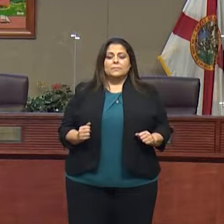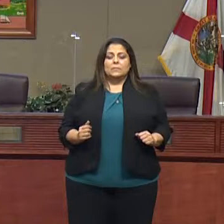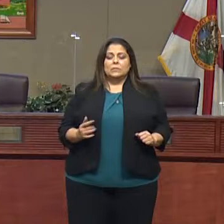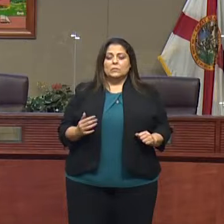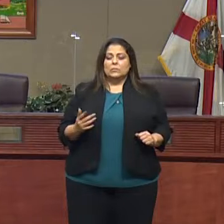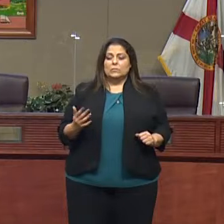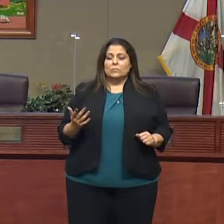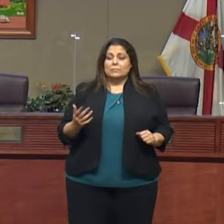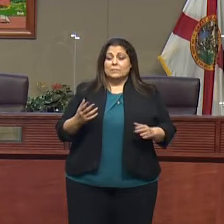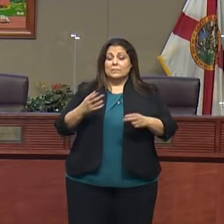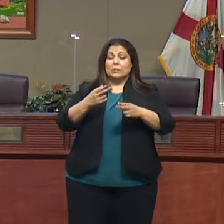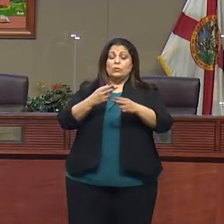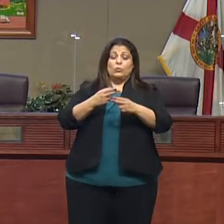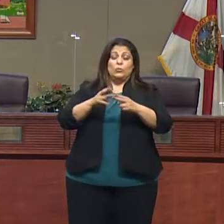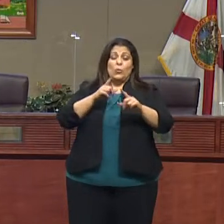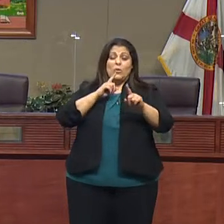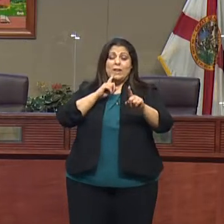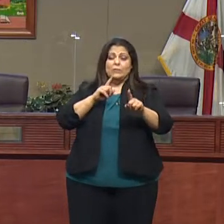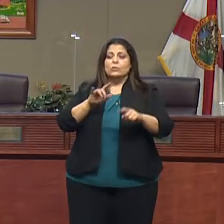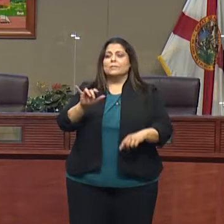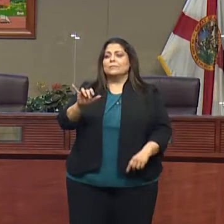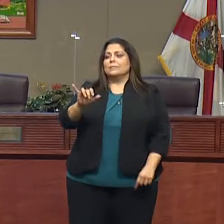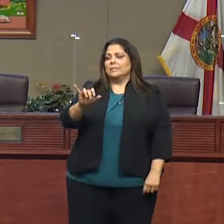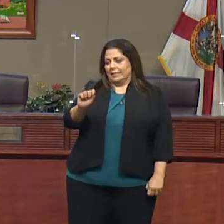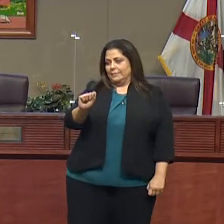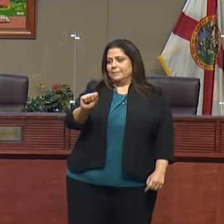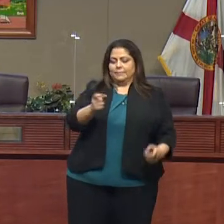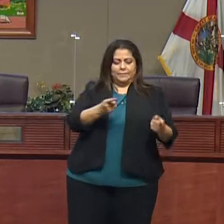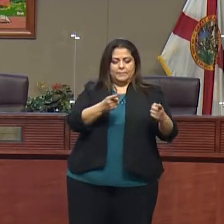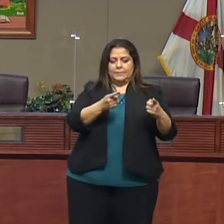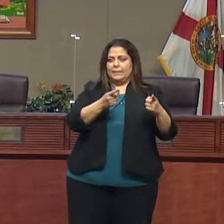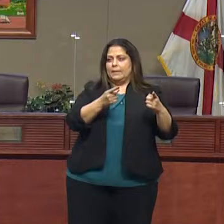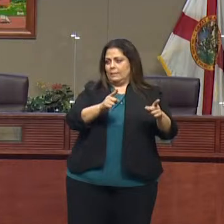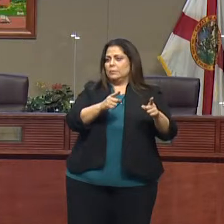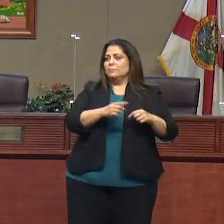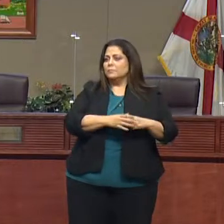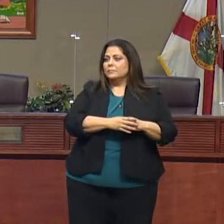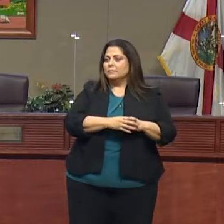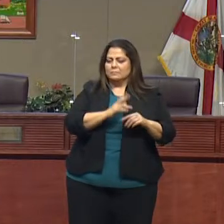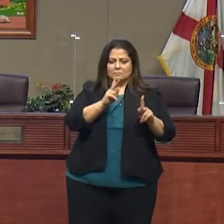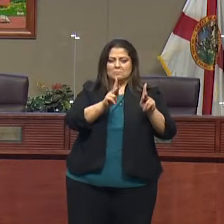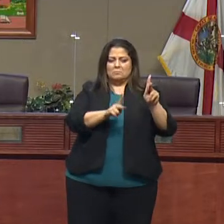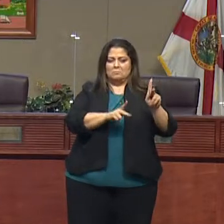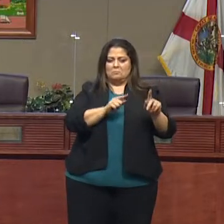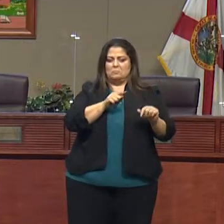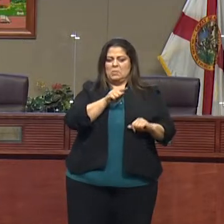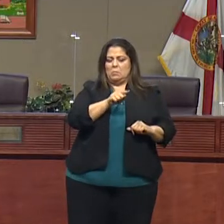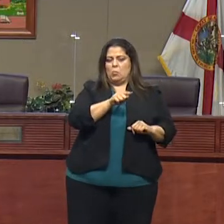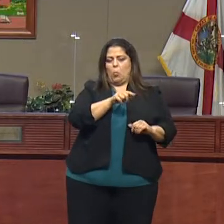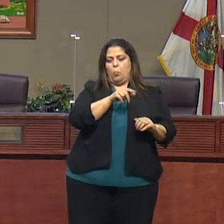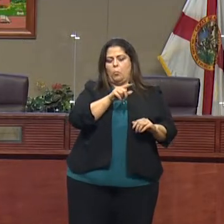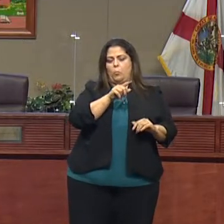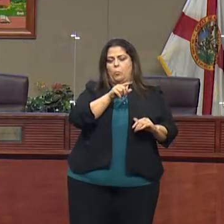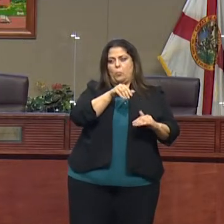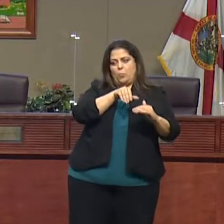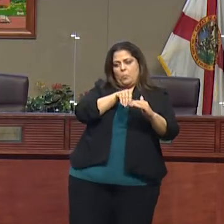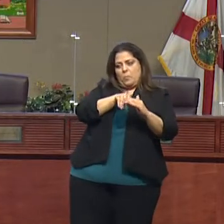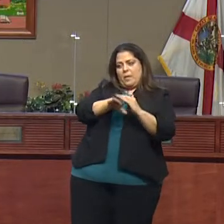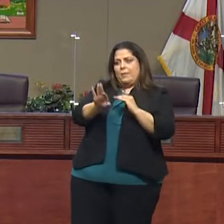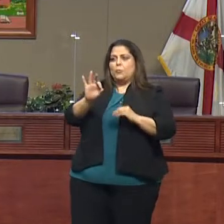the short answer is yes. There are individuals who have gone to the FEMA sites